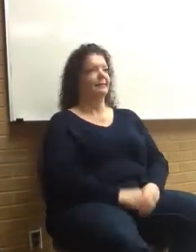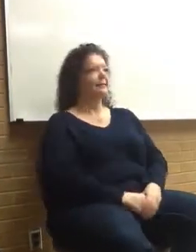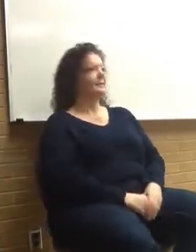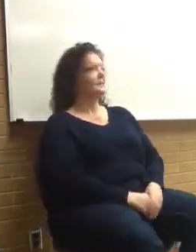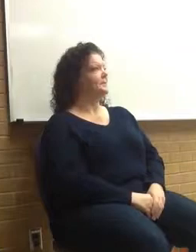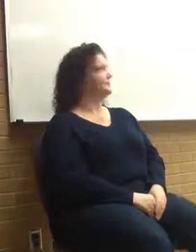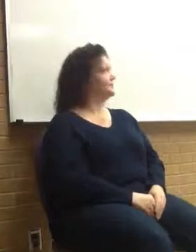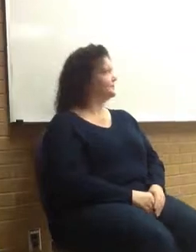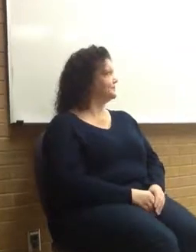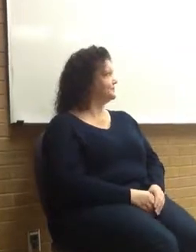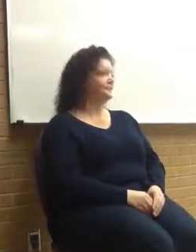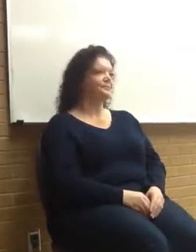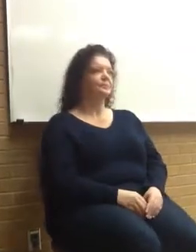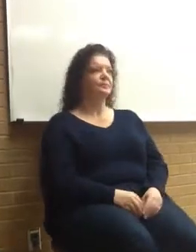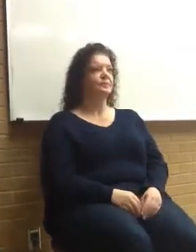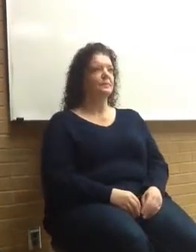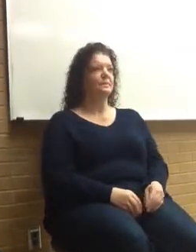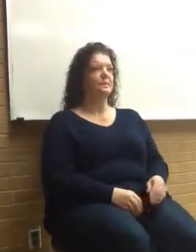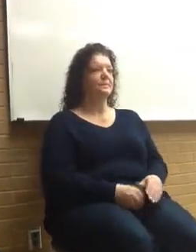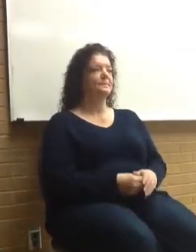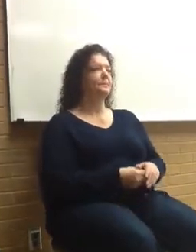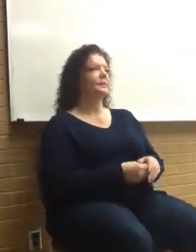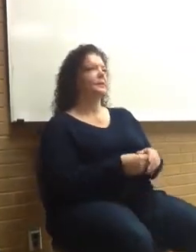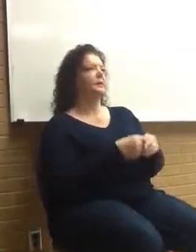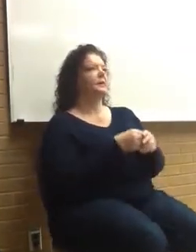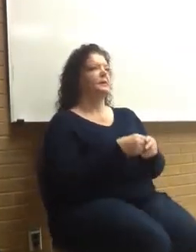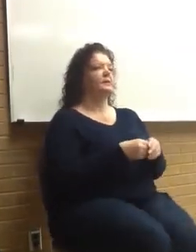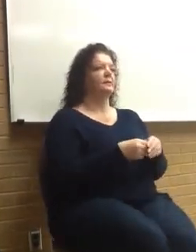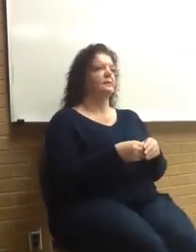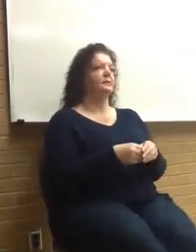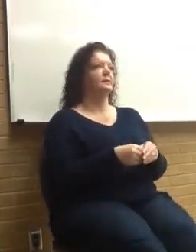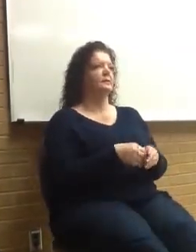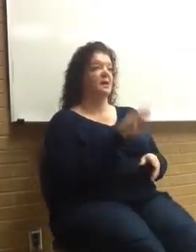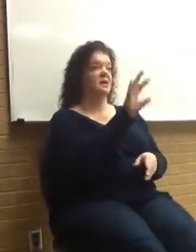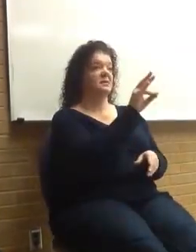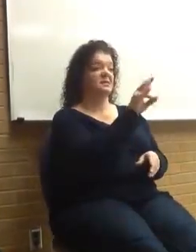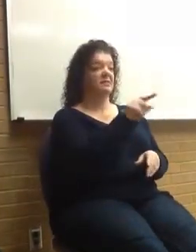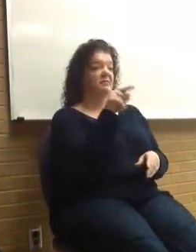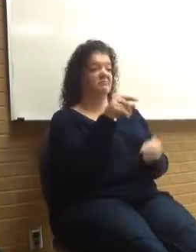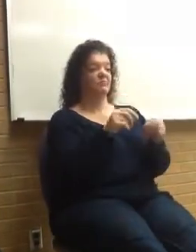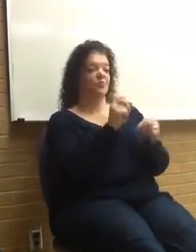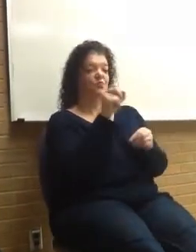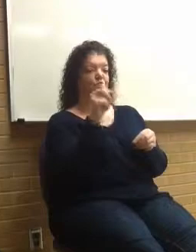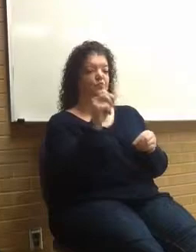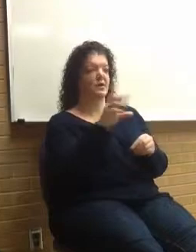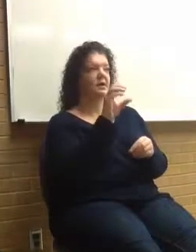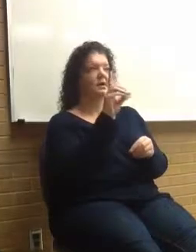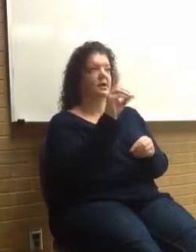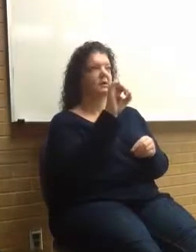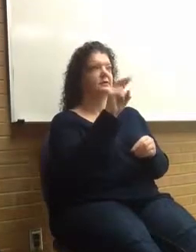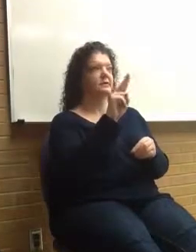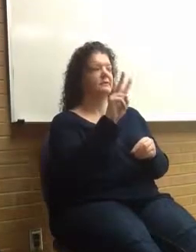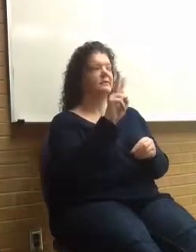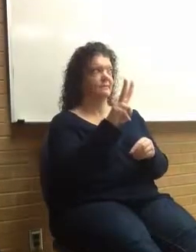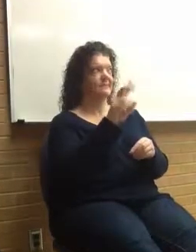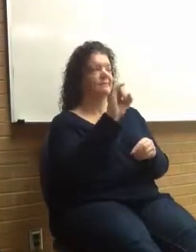dividend. Job well done by Veronica. All of you have had it, by the way. It's not like I'm asking you a question that you haven't